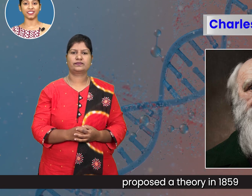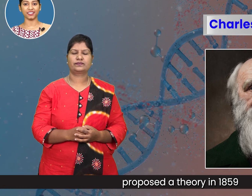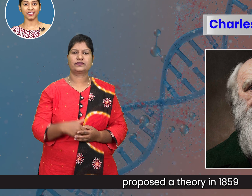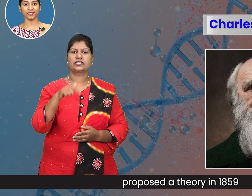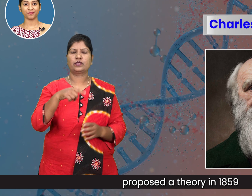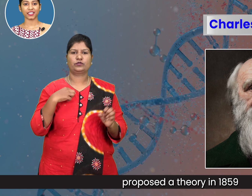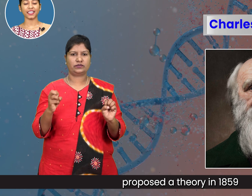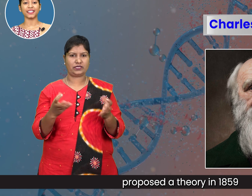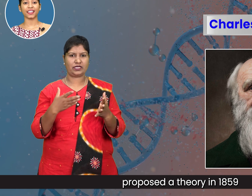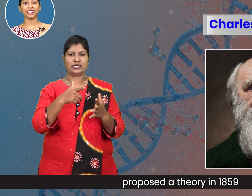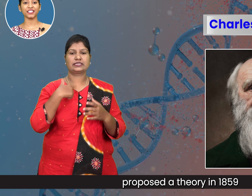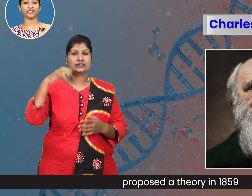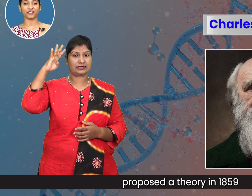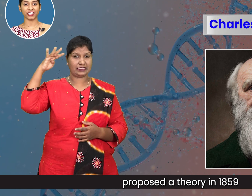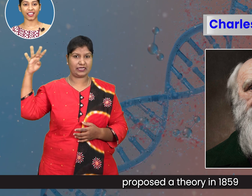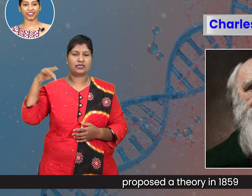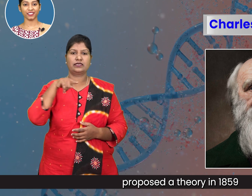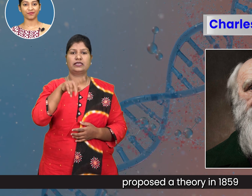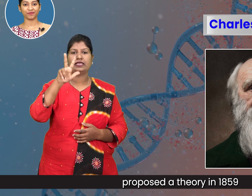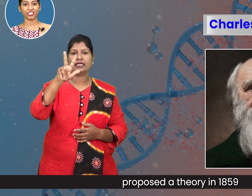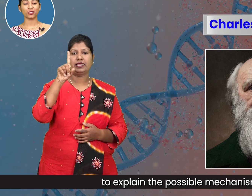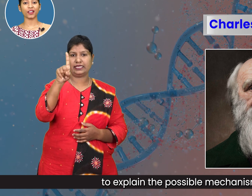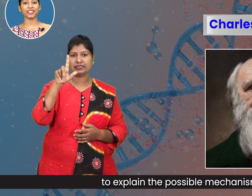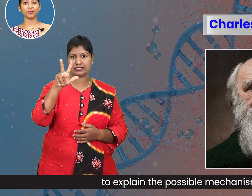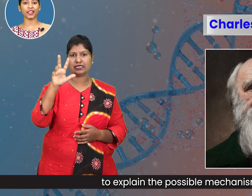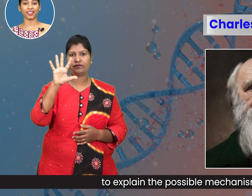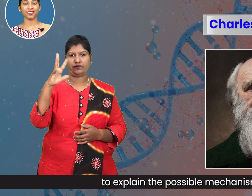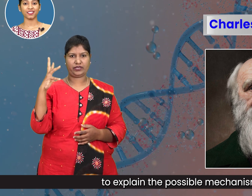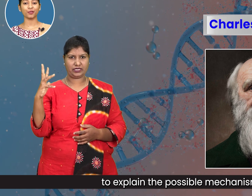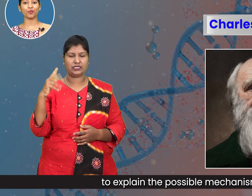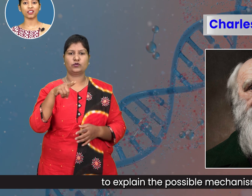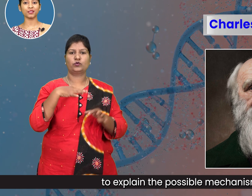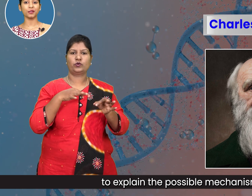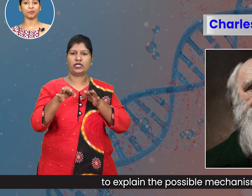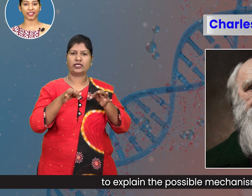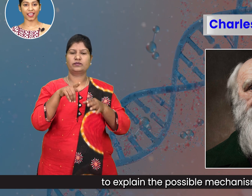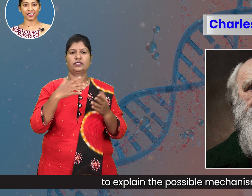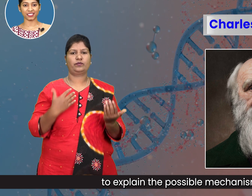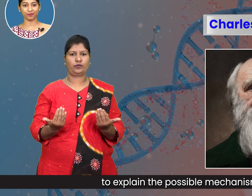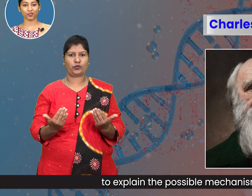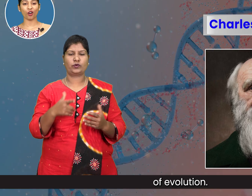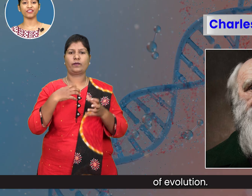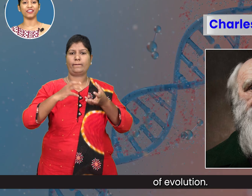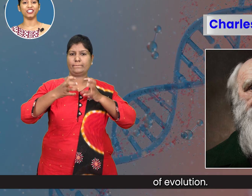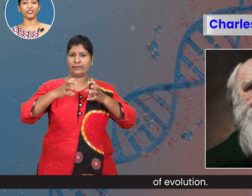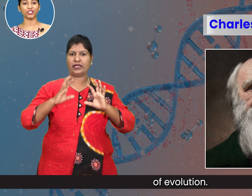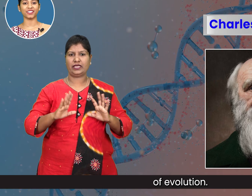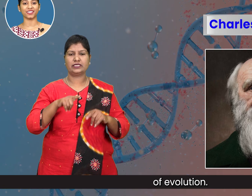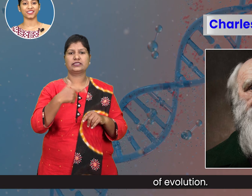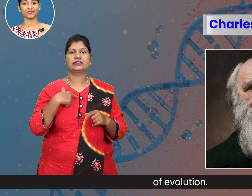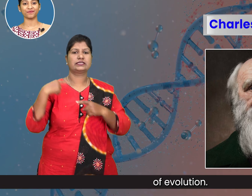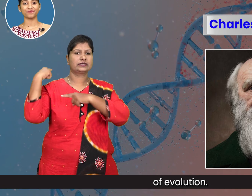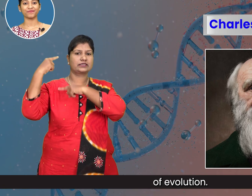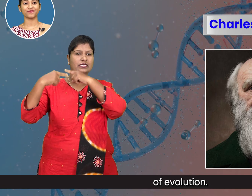proposed a theory in 1859 to explain the possible mechanism of